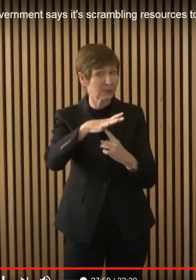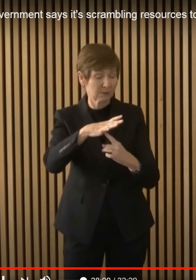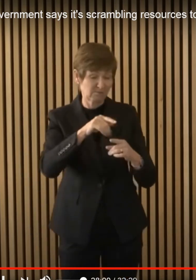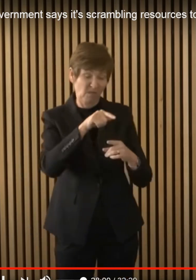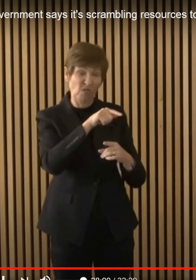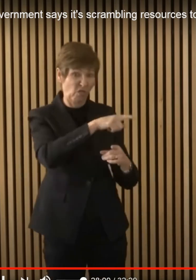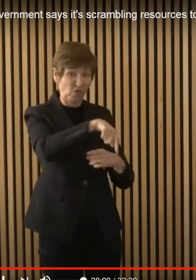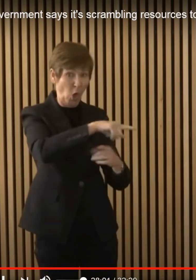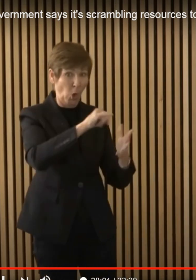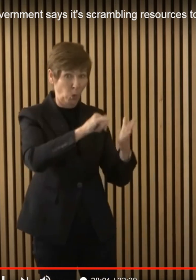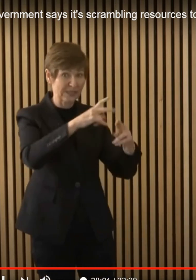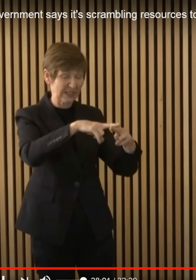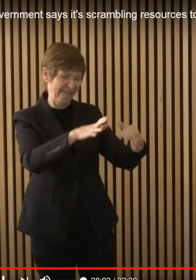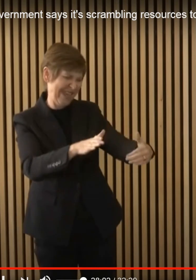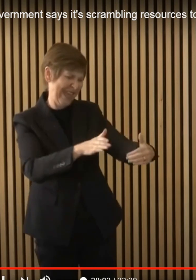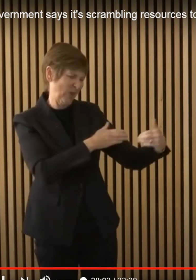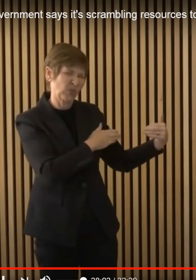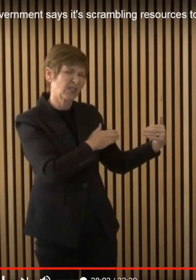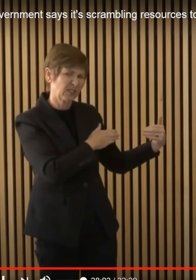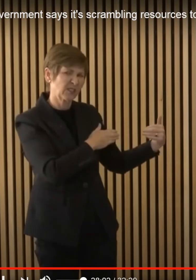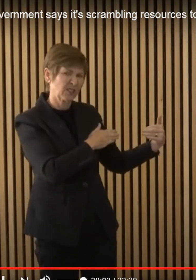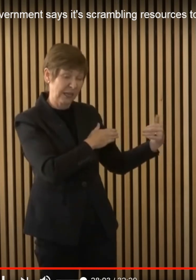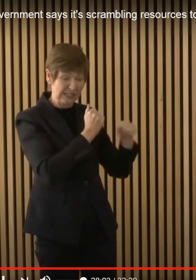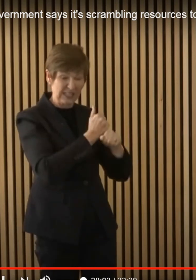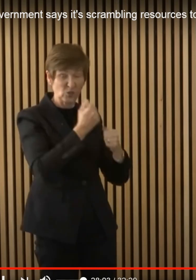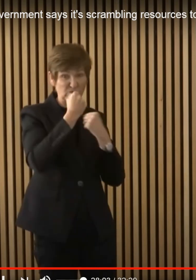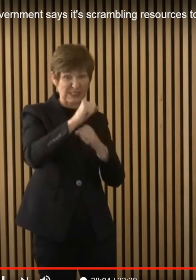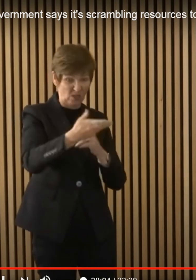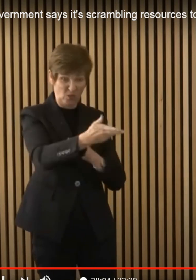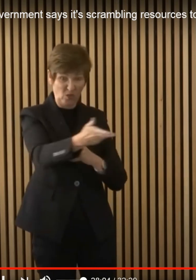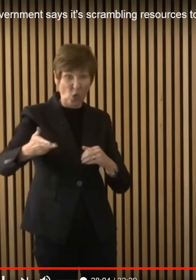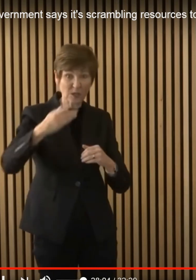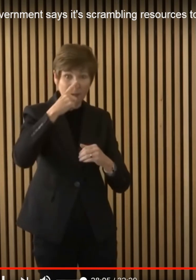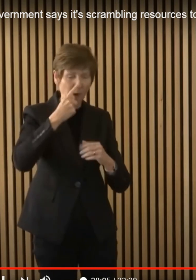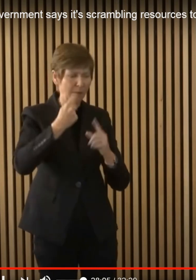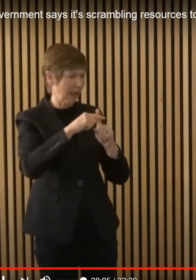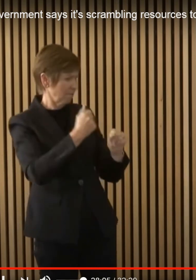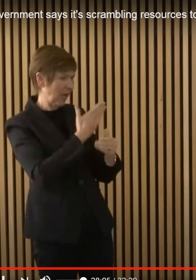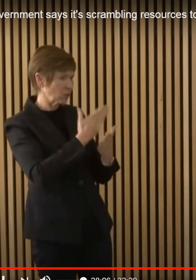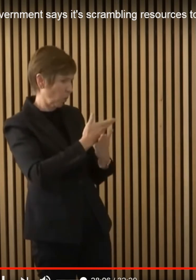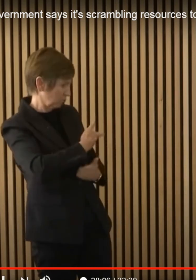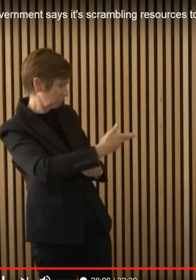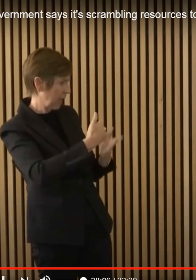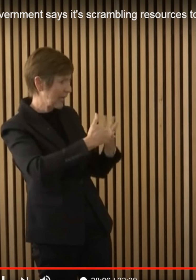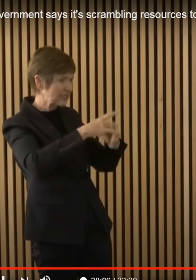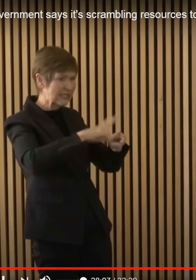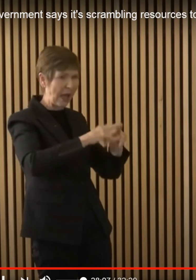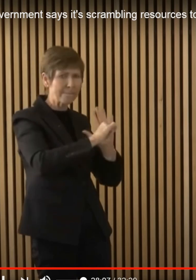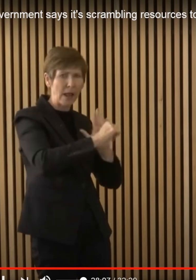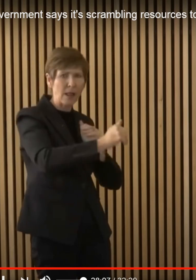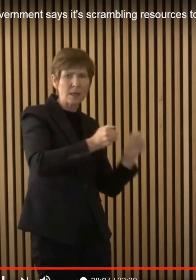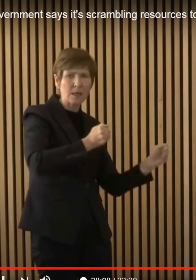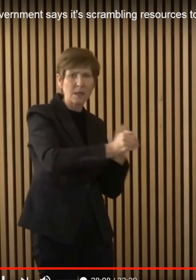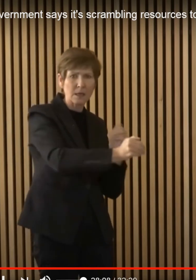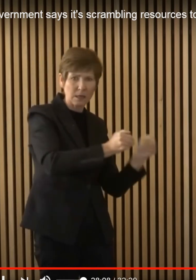ensure support for the aged care workforce. It still has some months to run, so if further review